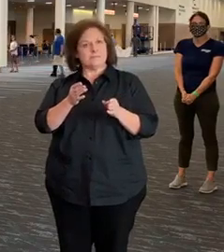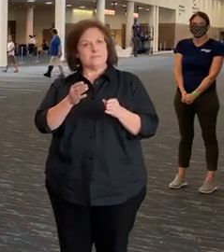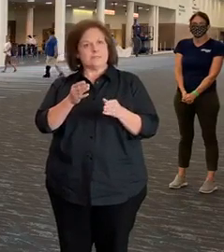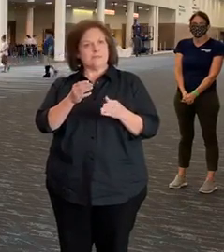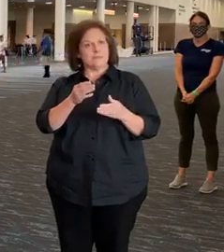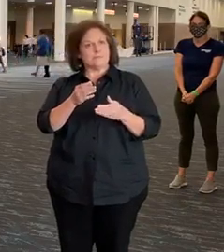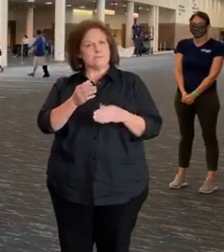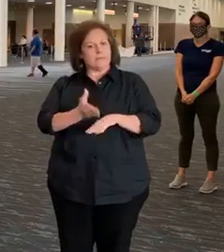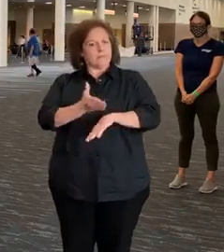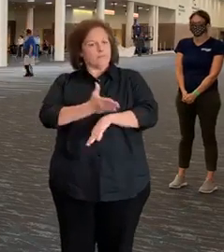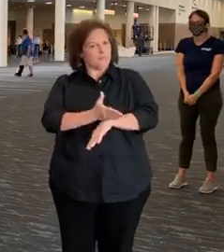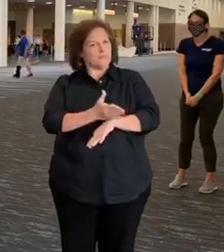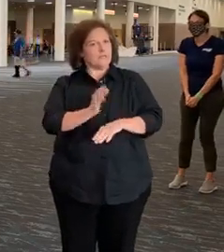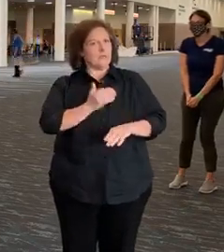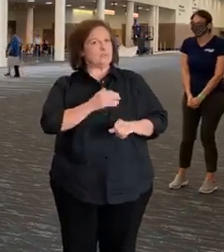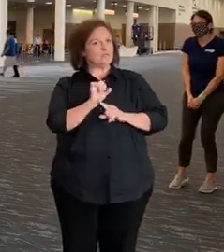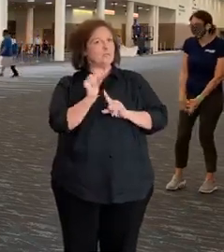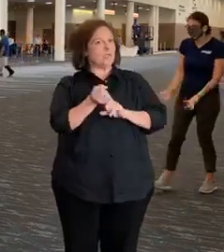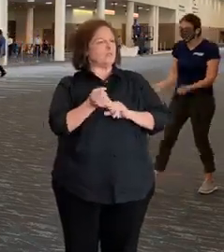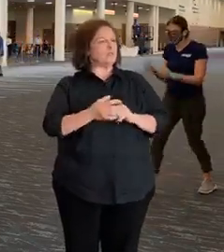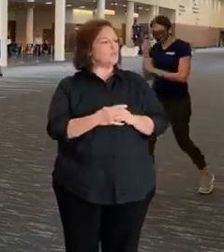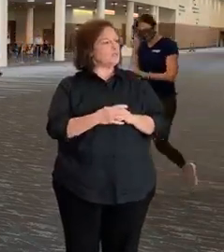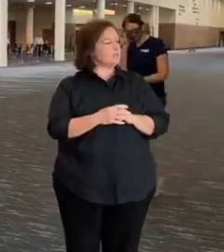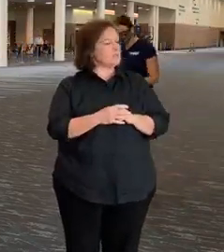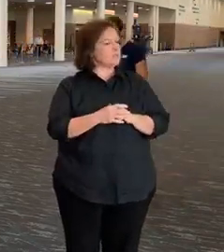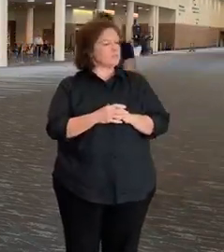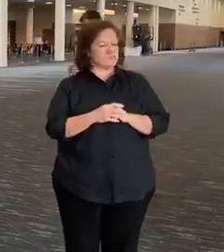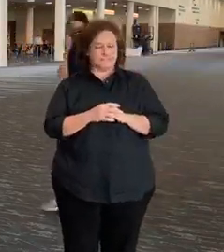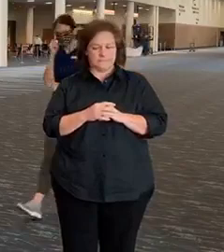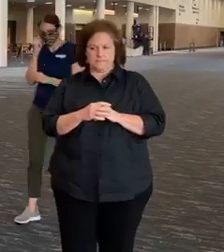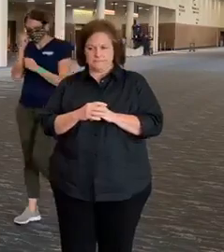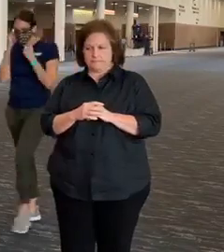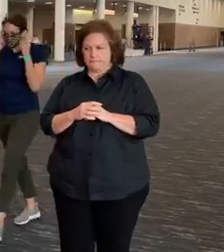health outcomes. Dr. Vegno, anything you need to add there?